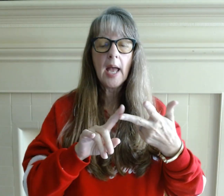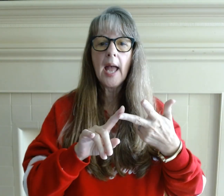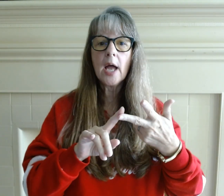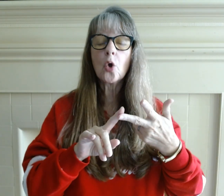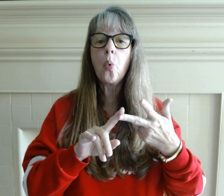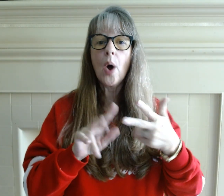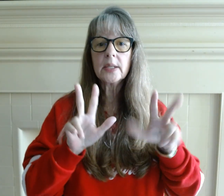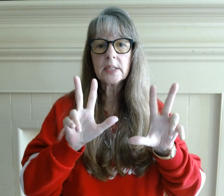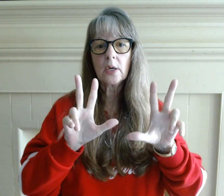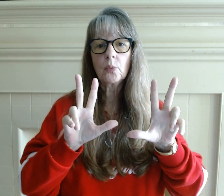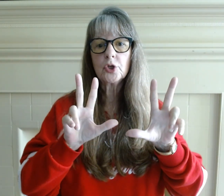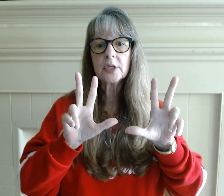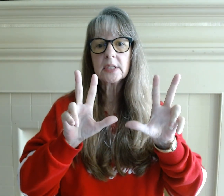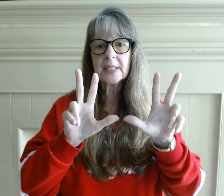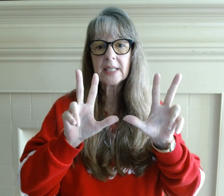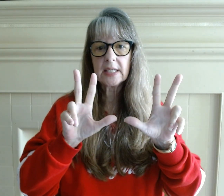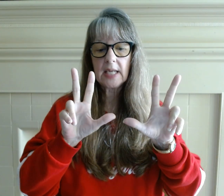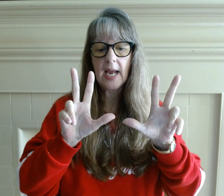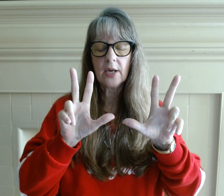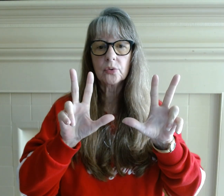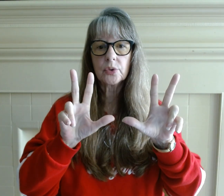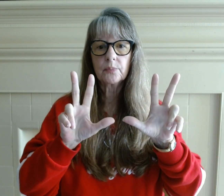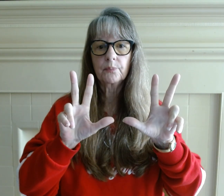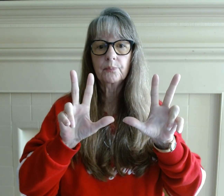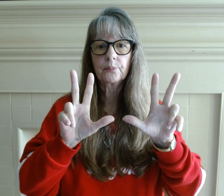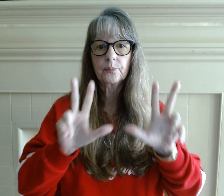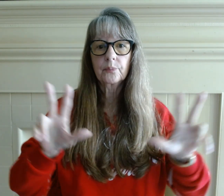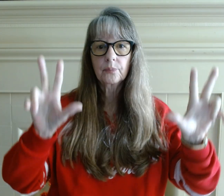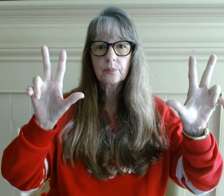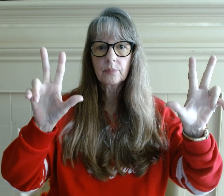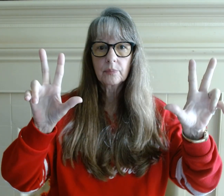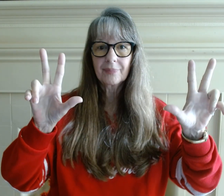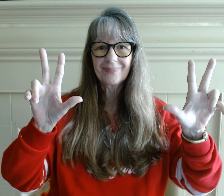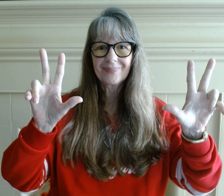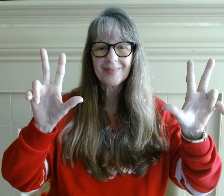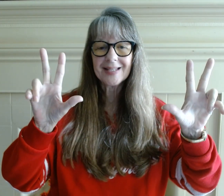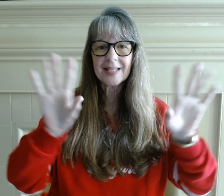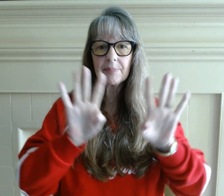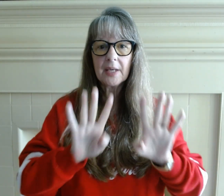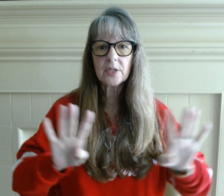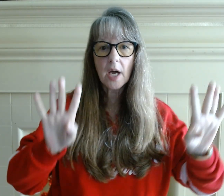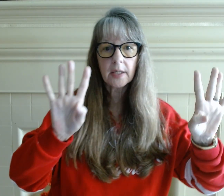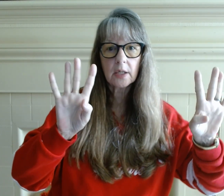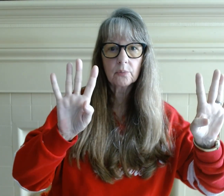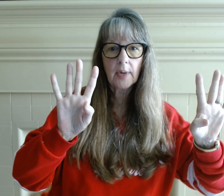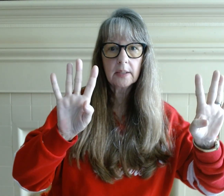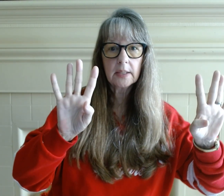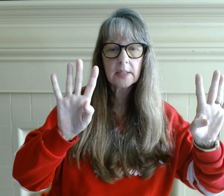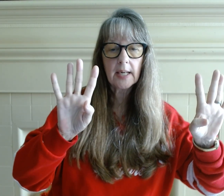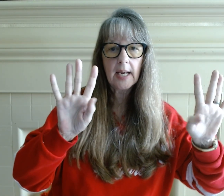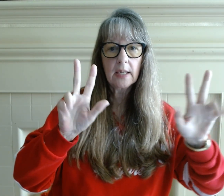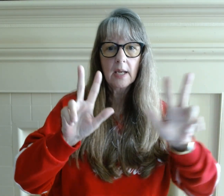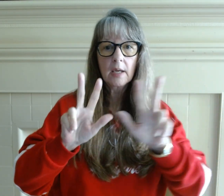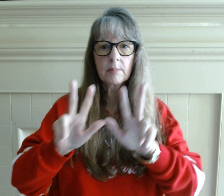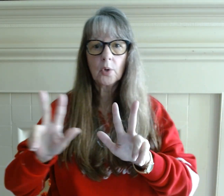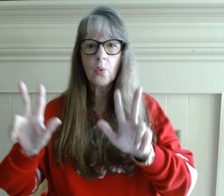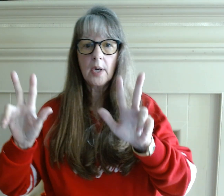And Kwanzaa, which is the 6 candles. It's the same thing as Hanukkah, right? It's got 8, but Kwanzaa